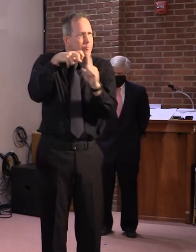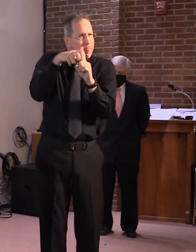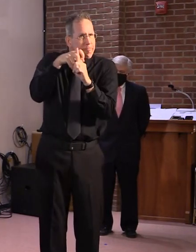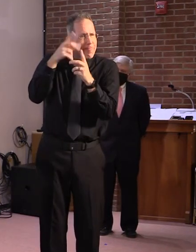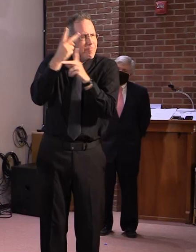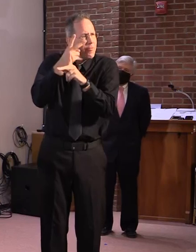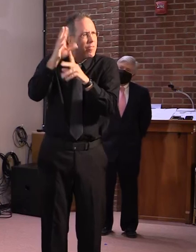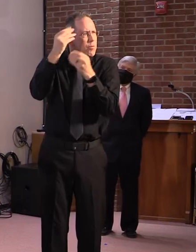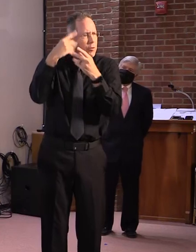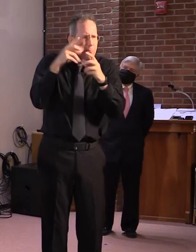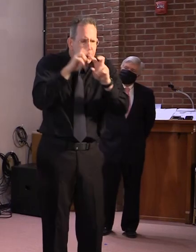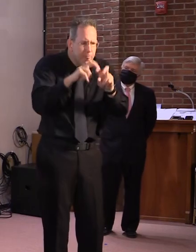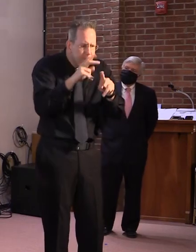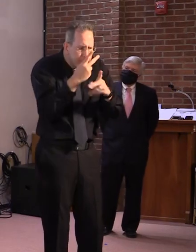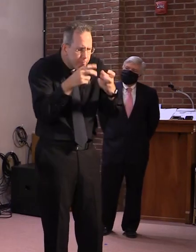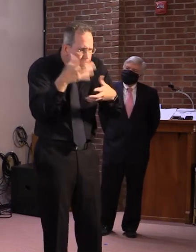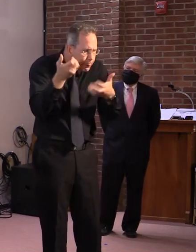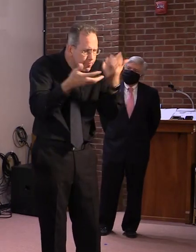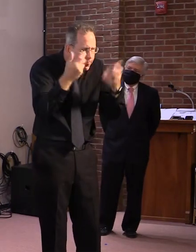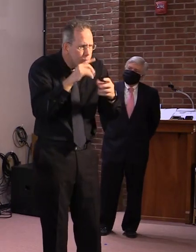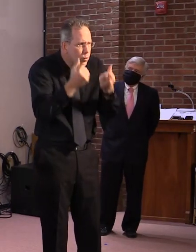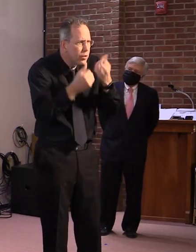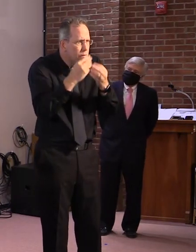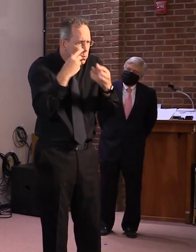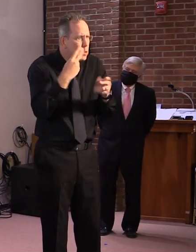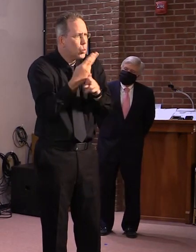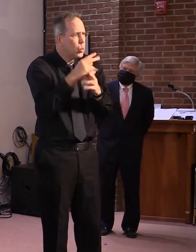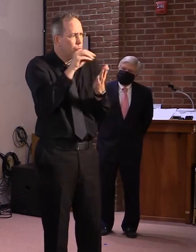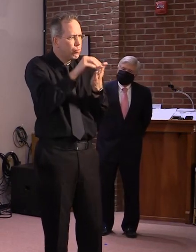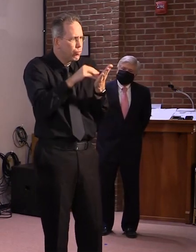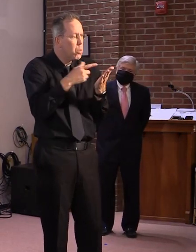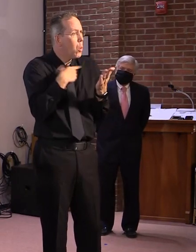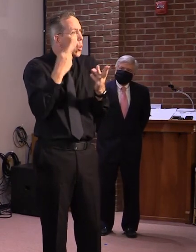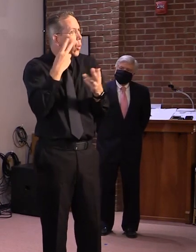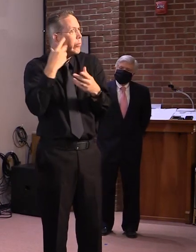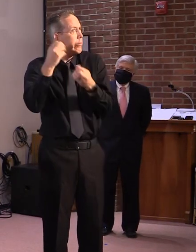be open. Okay, perfect. Thank you both.